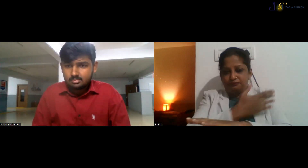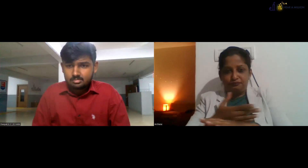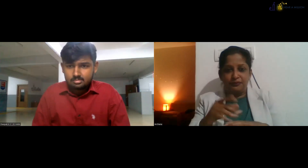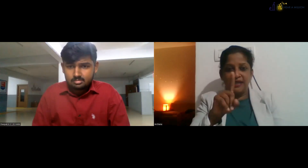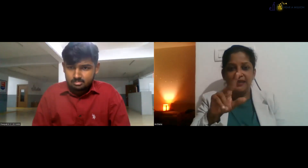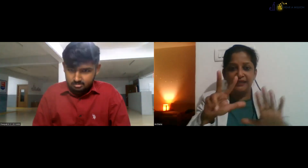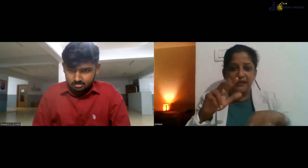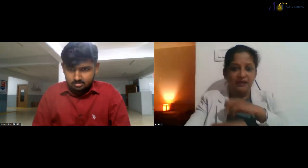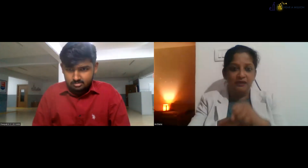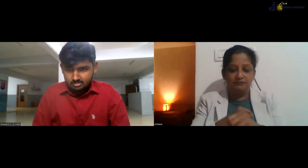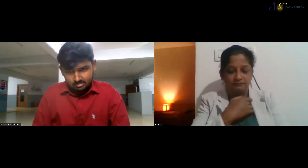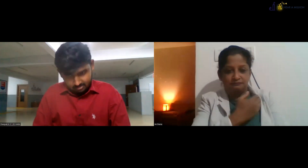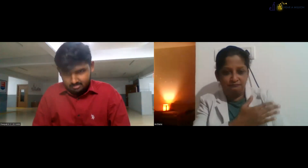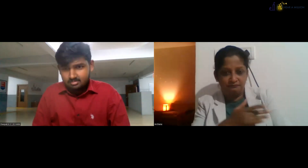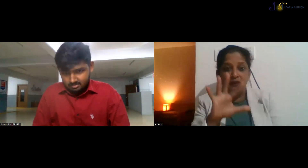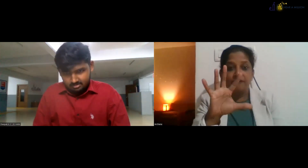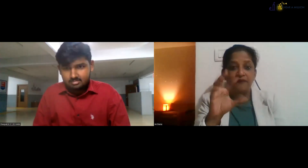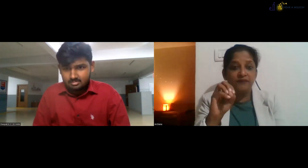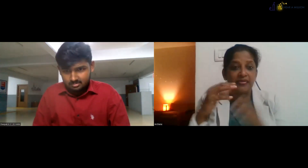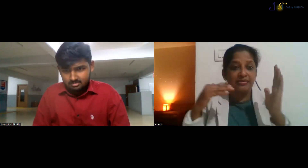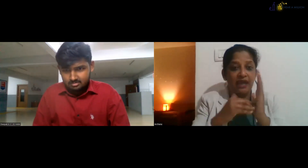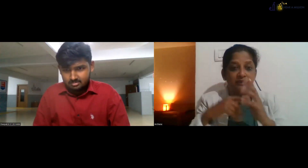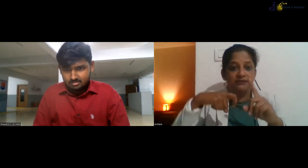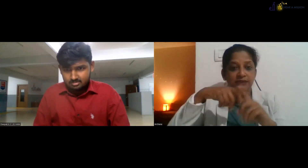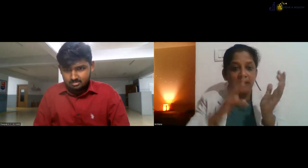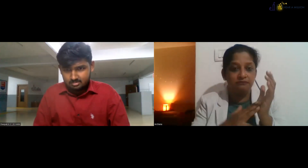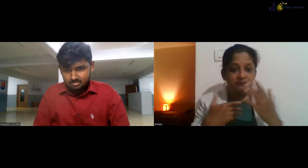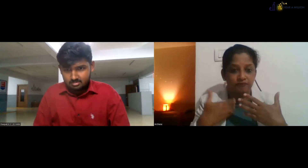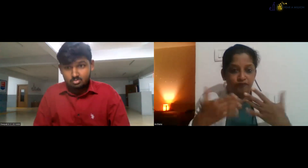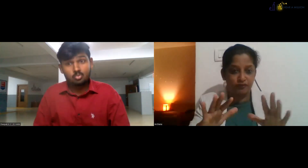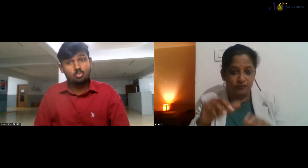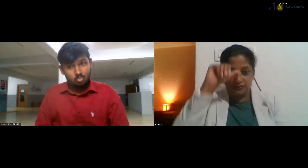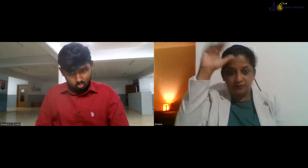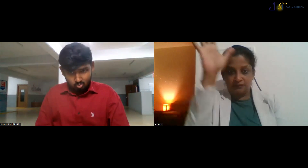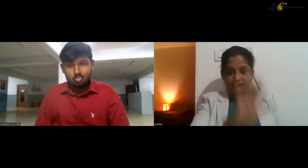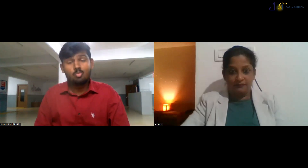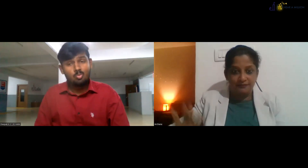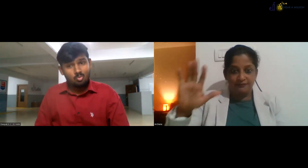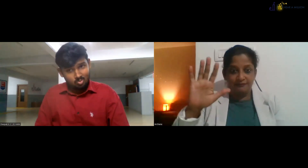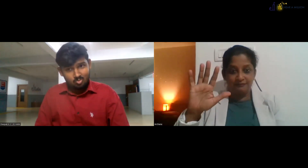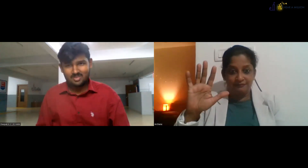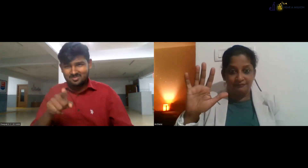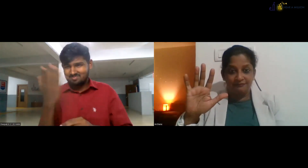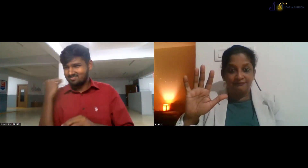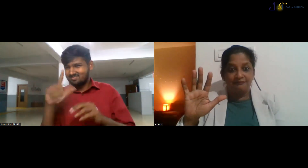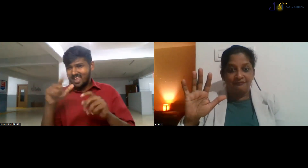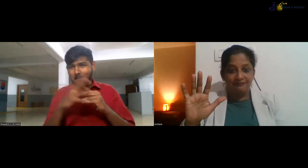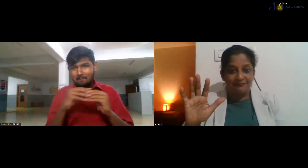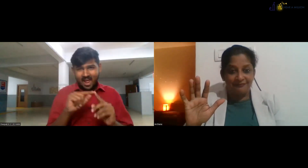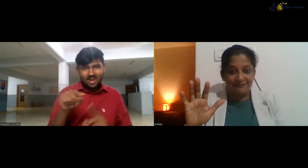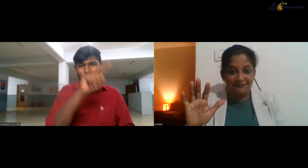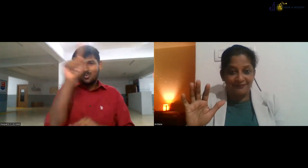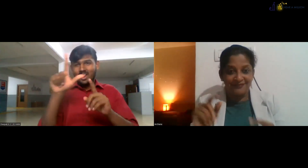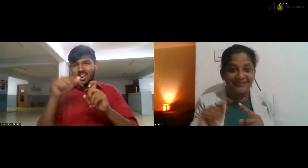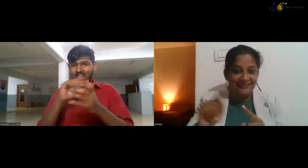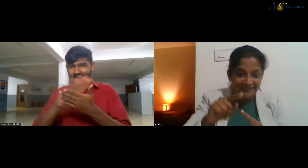future? So, it's been 18 years I've been riding a bike, and I have ride around